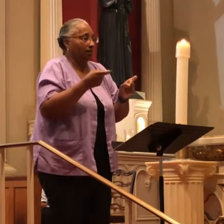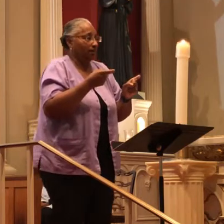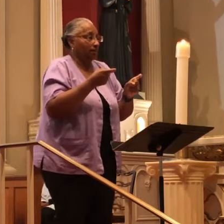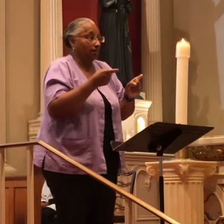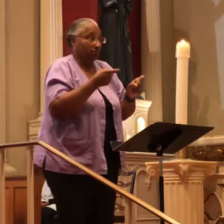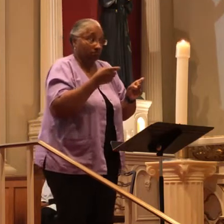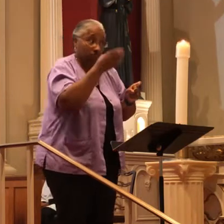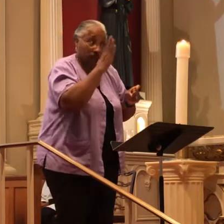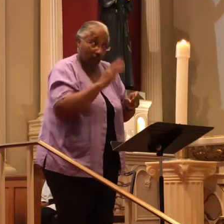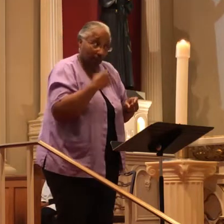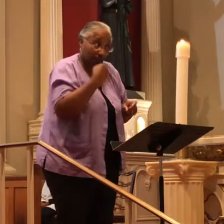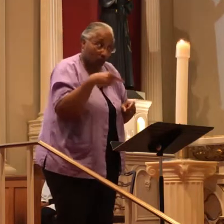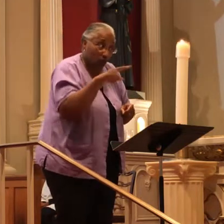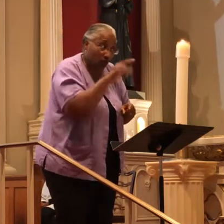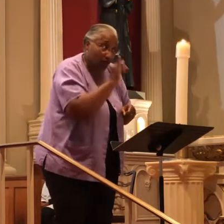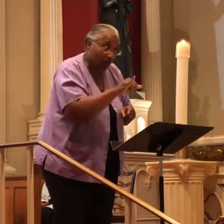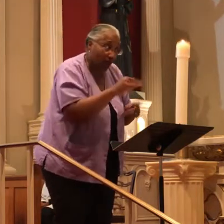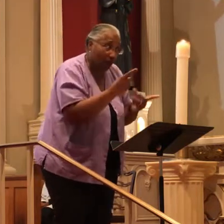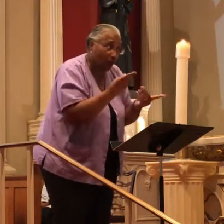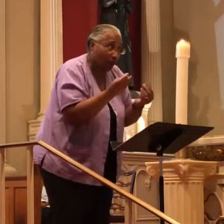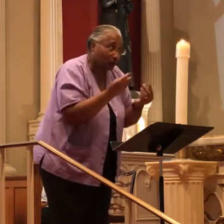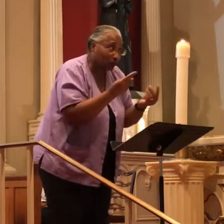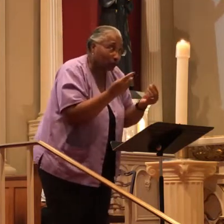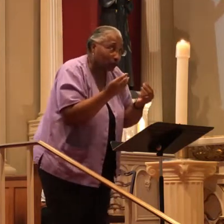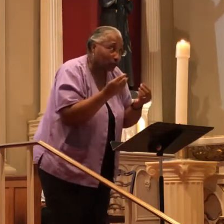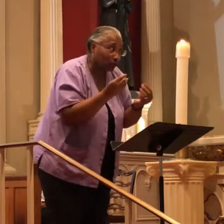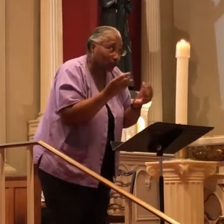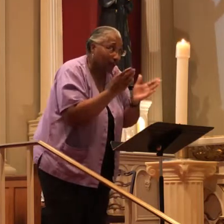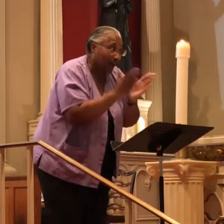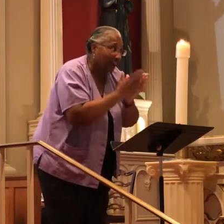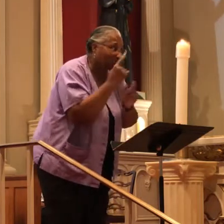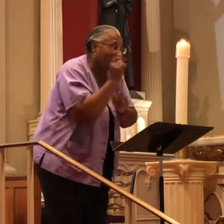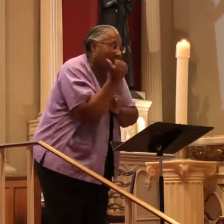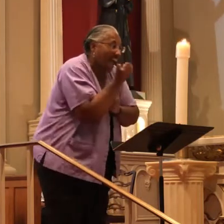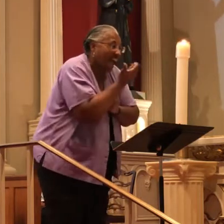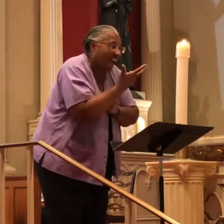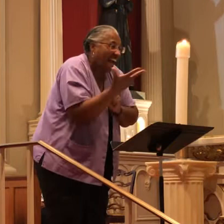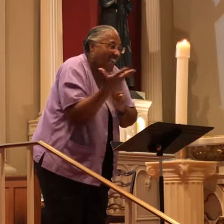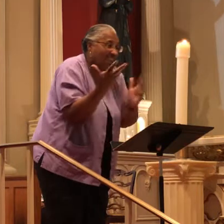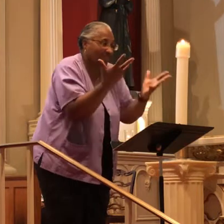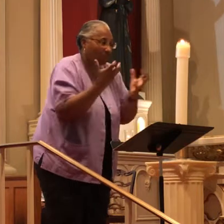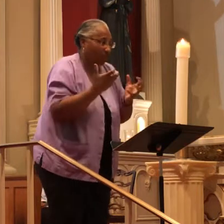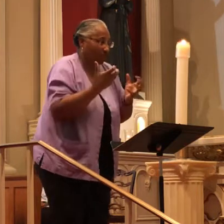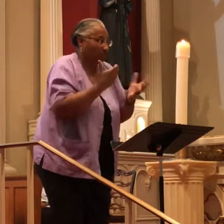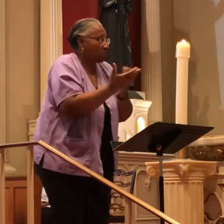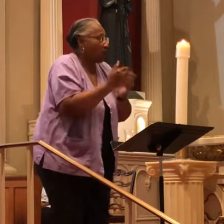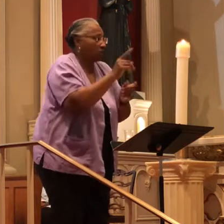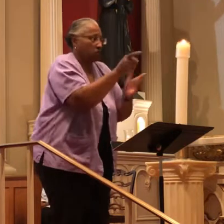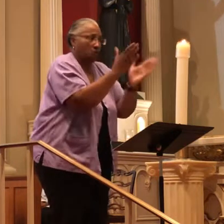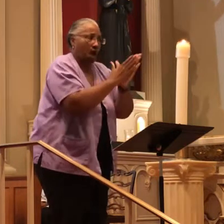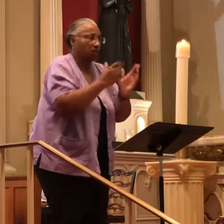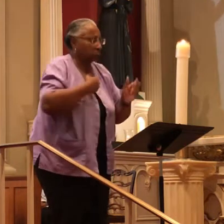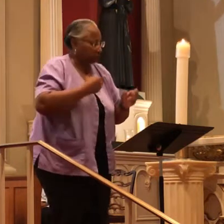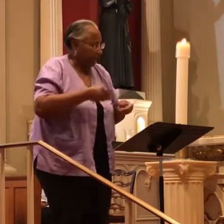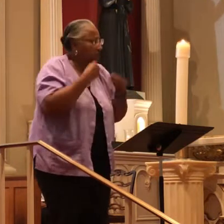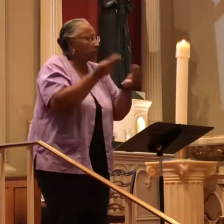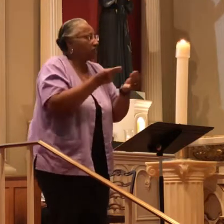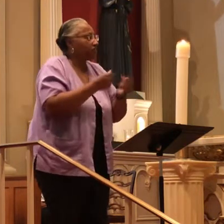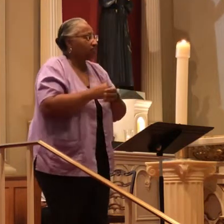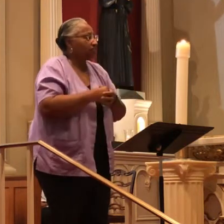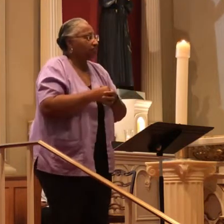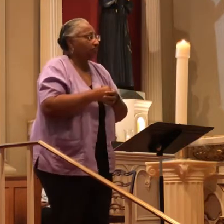would tell you that? Ask for anything you want, and whatever you ask me, I will give it to you. It's a